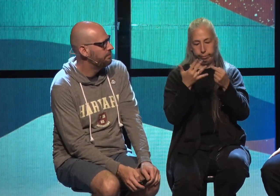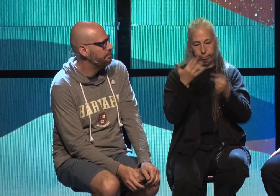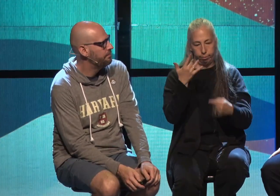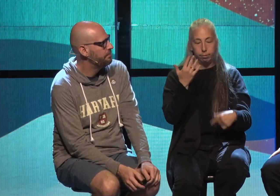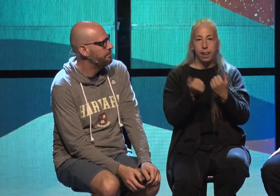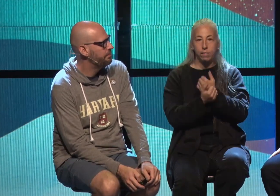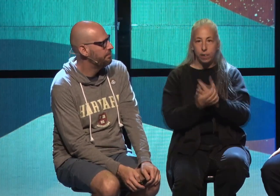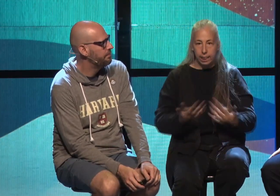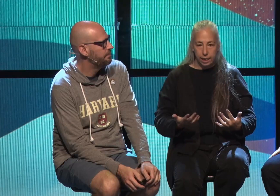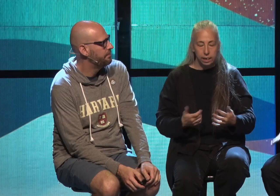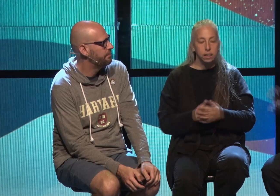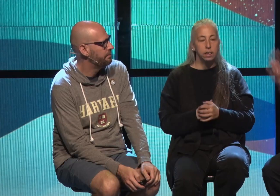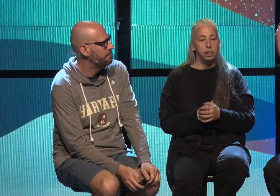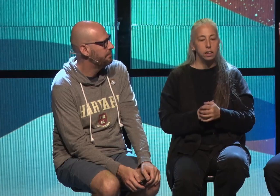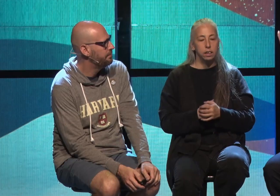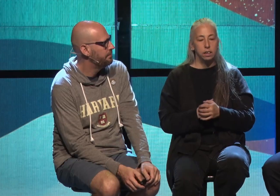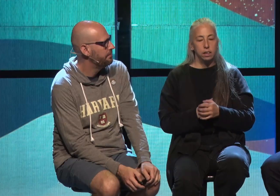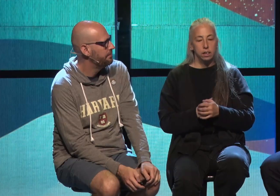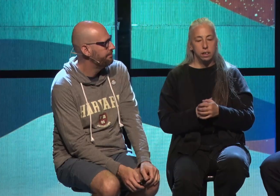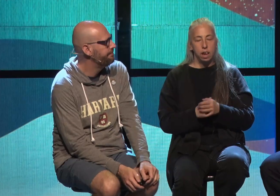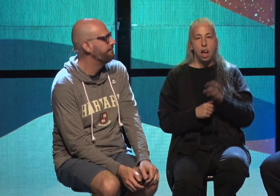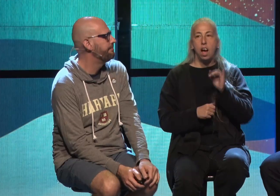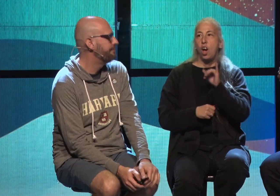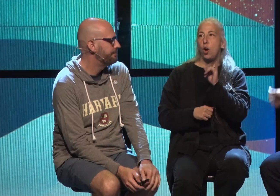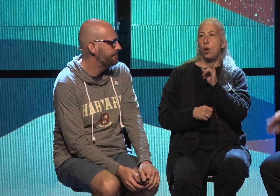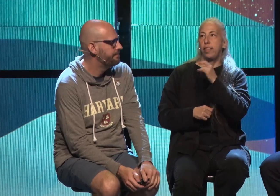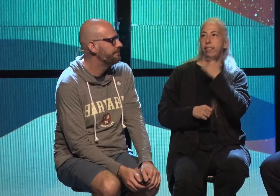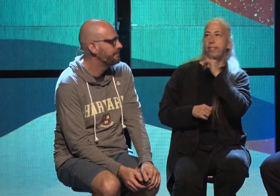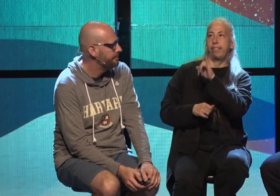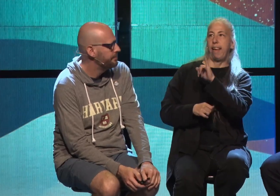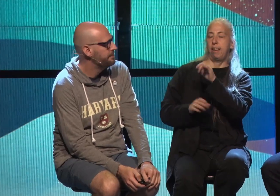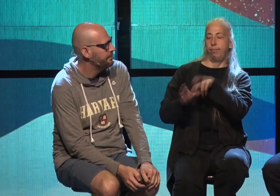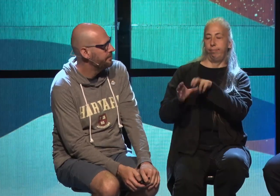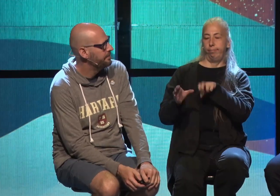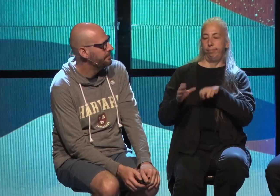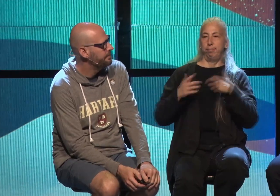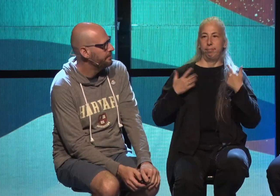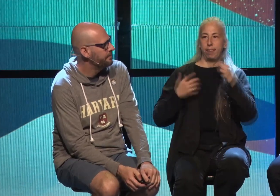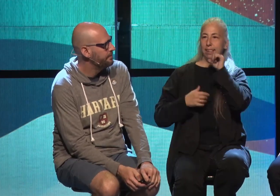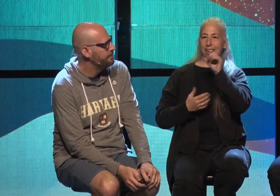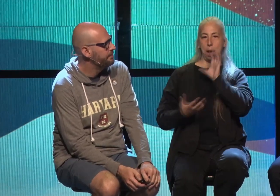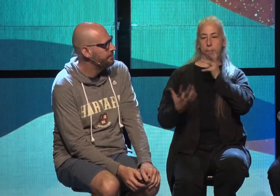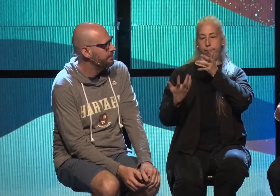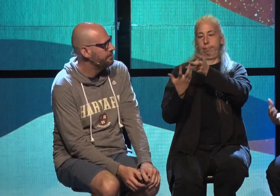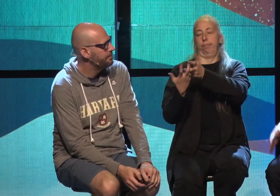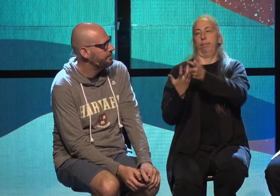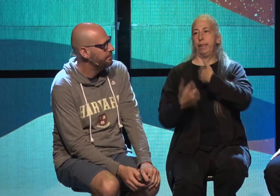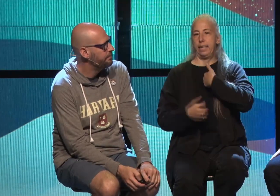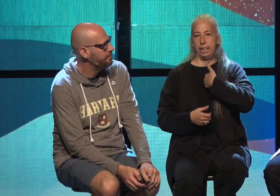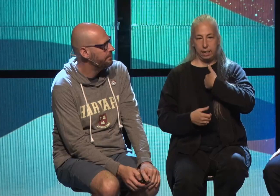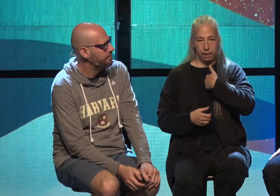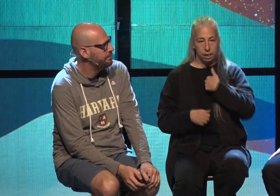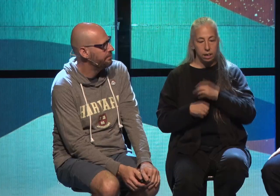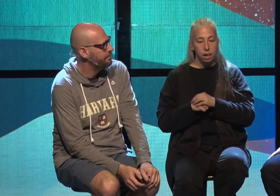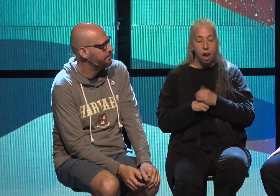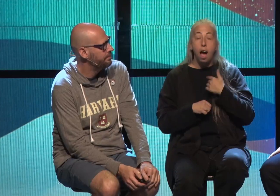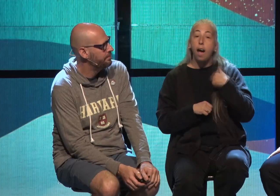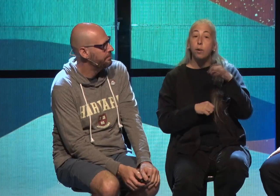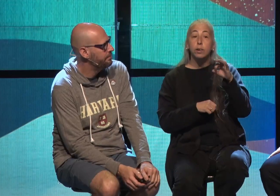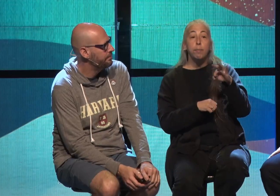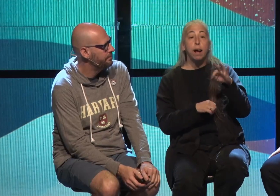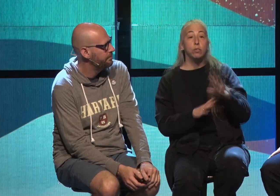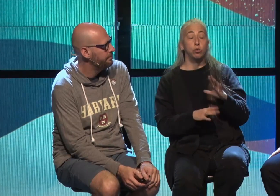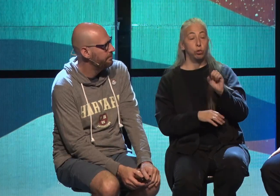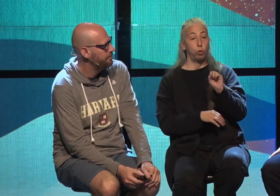There's like, that's not for me, right? That's sort of accepted. When I was a pastor in Salt Lake